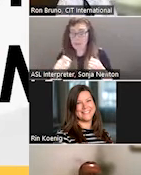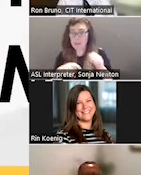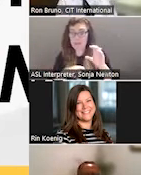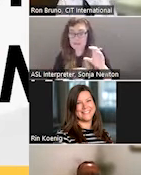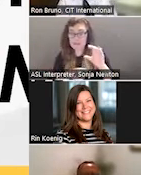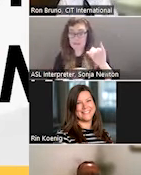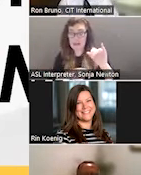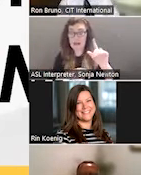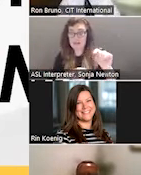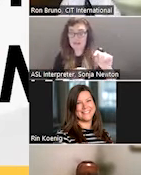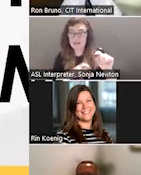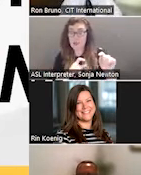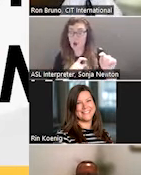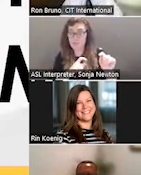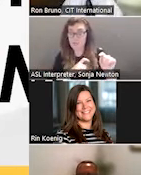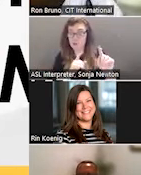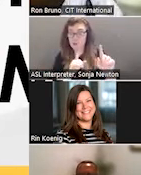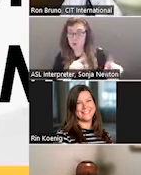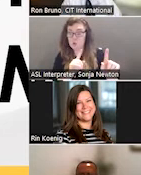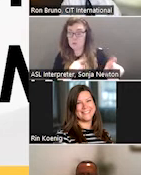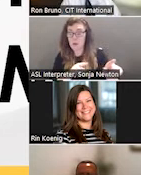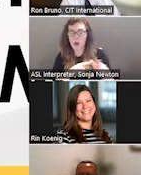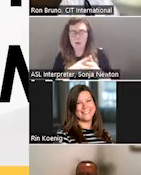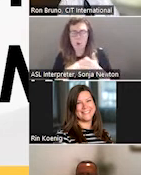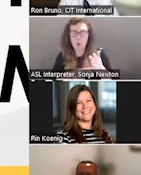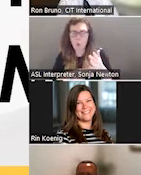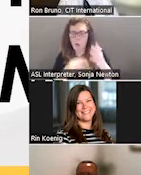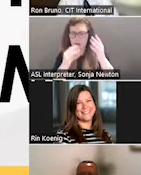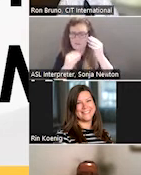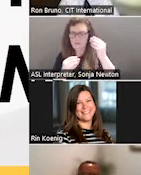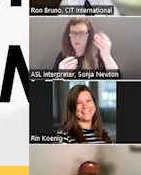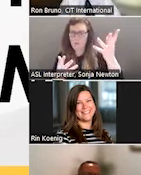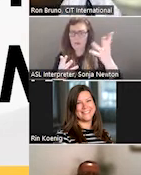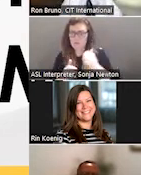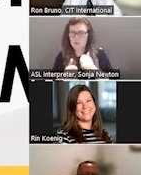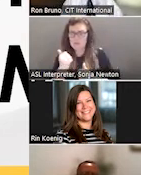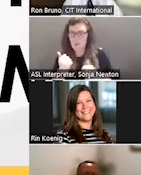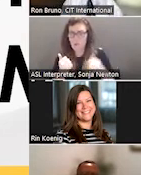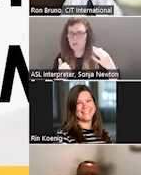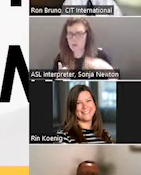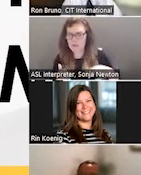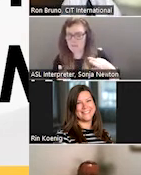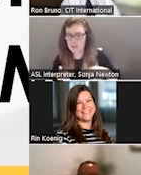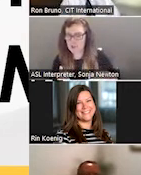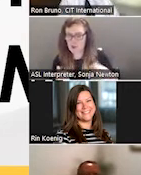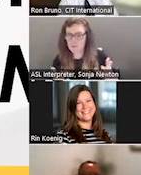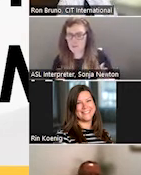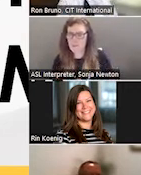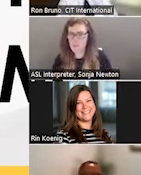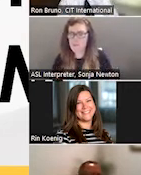officers respond out, what type of information would be most beneficial to give to that law enforcement officer as they're responding